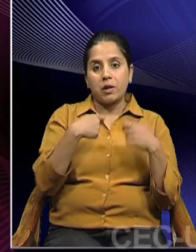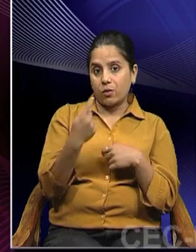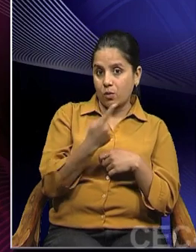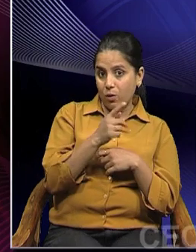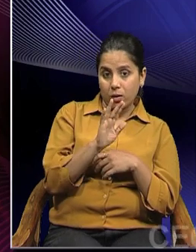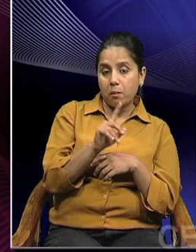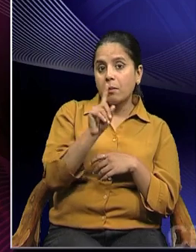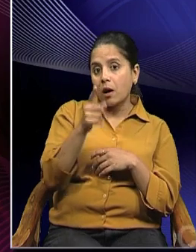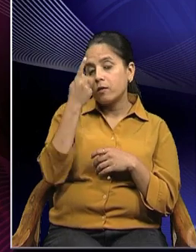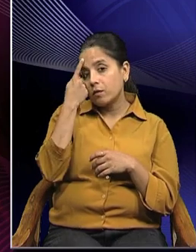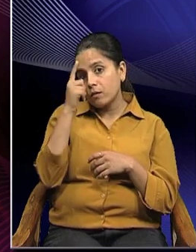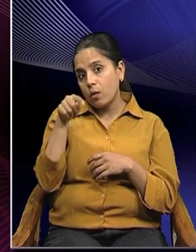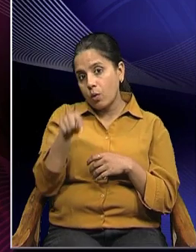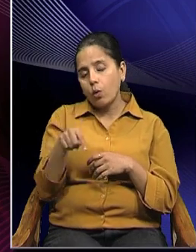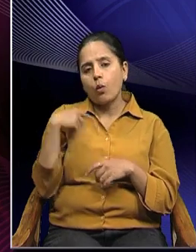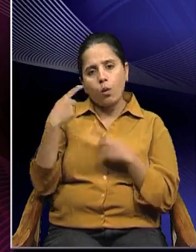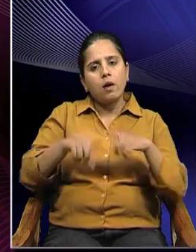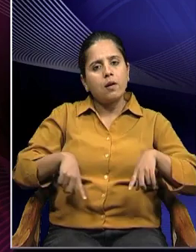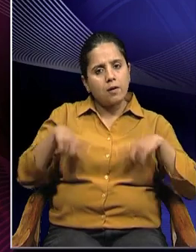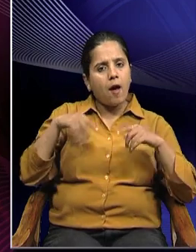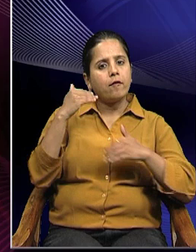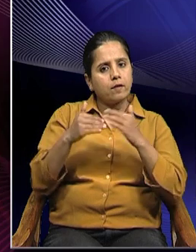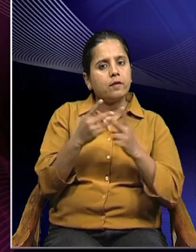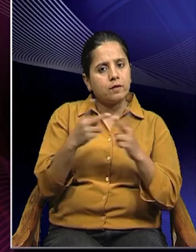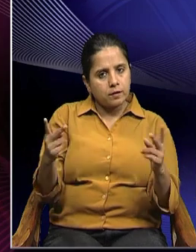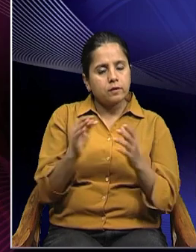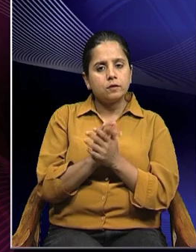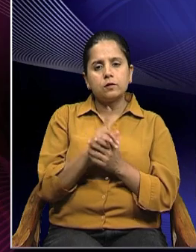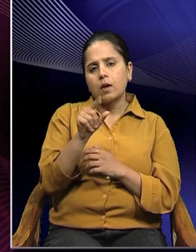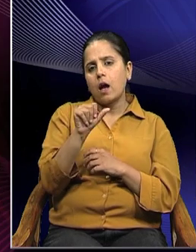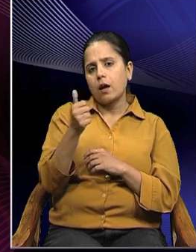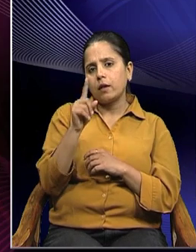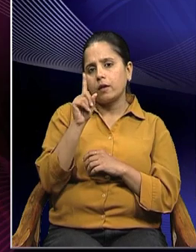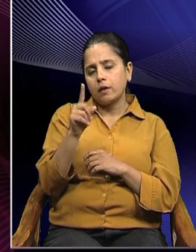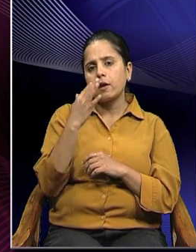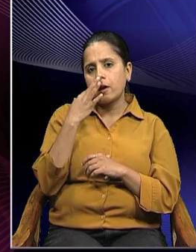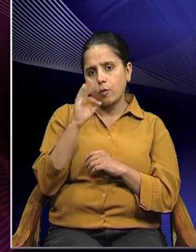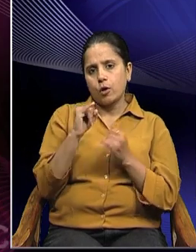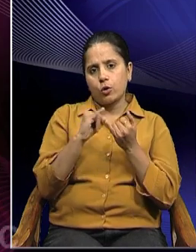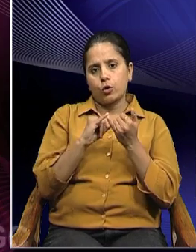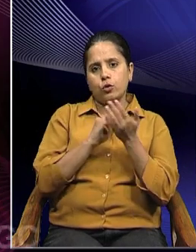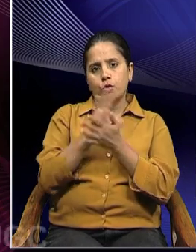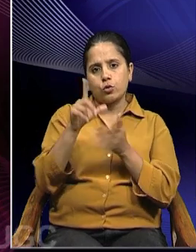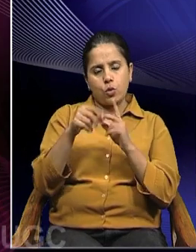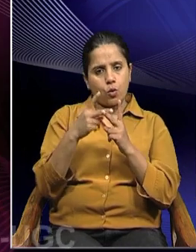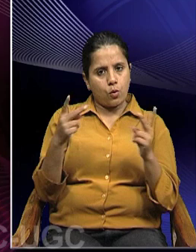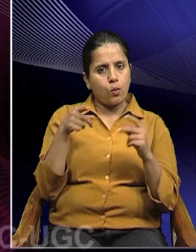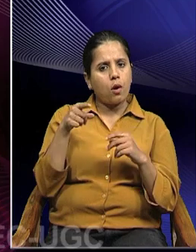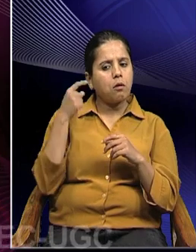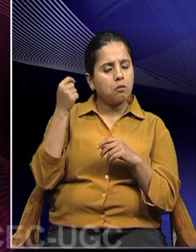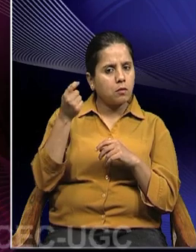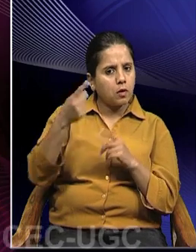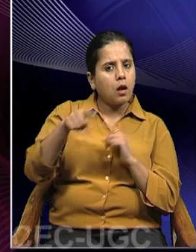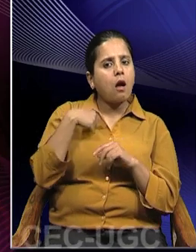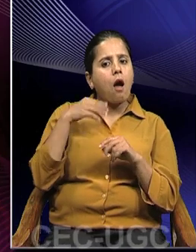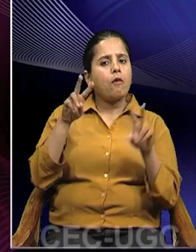management, but also for our routine life. Another very significant shloka is, which very often we